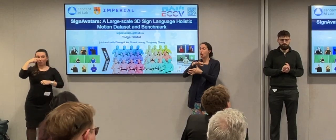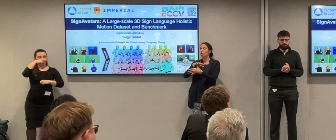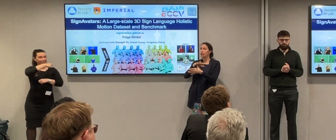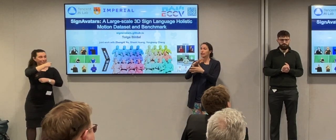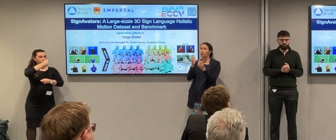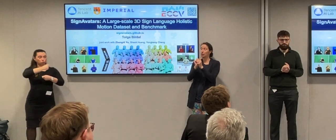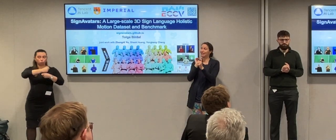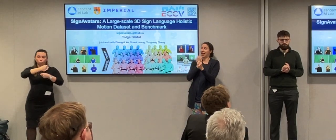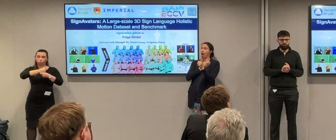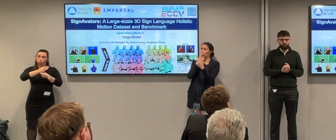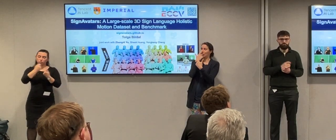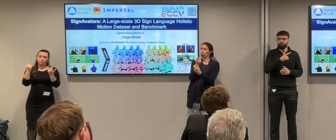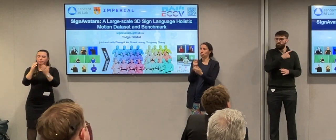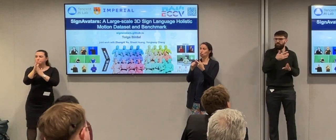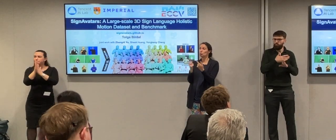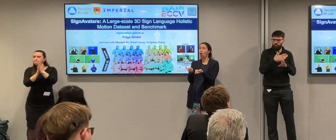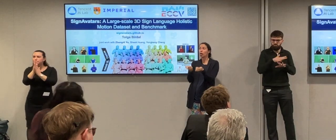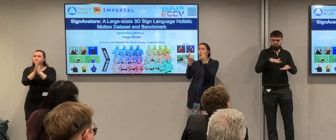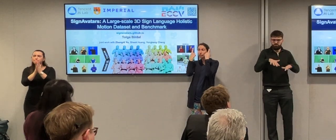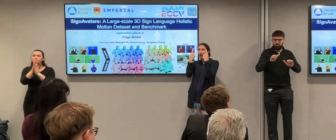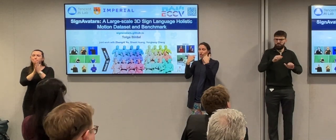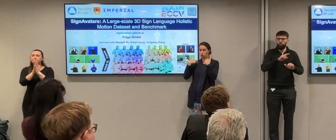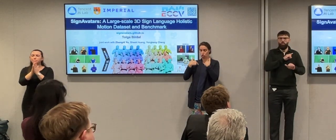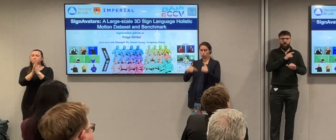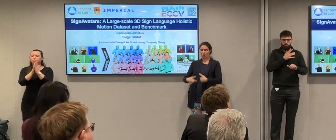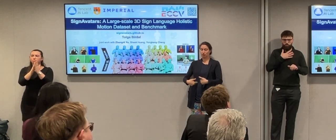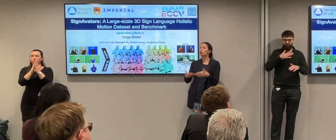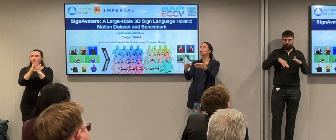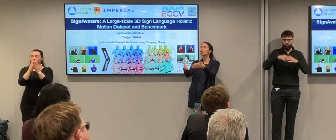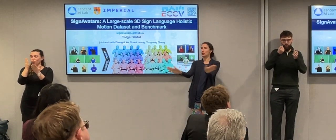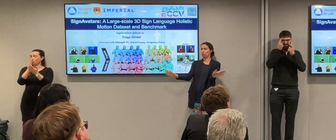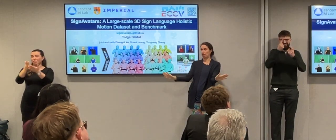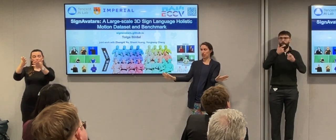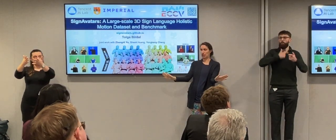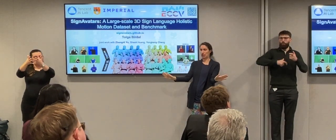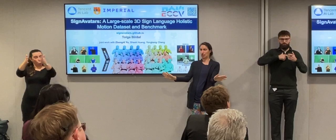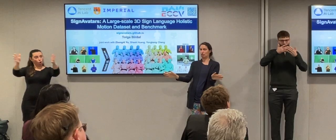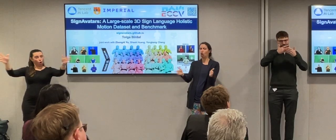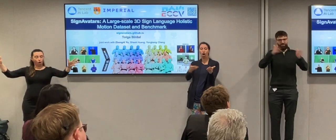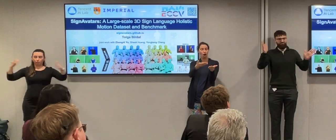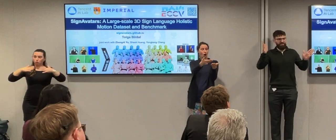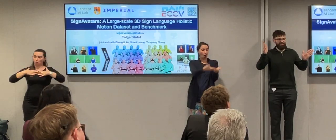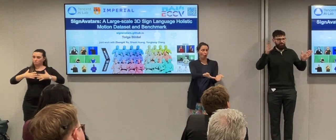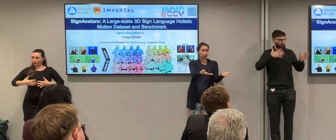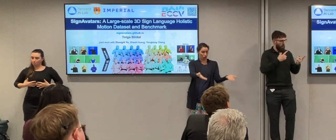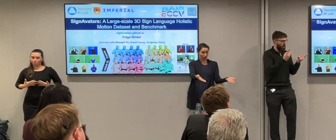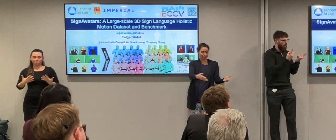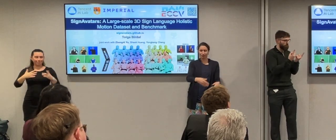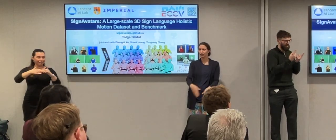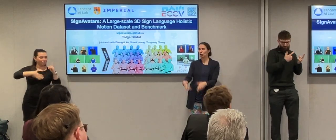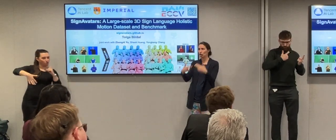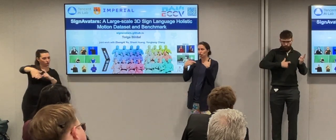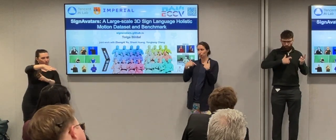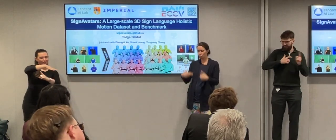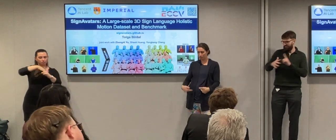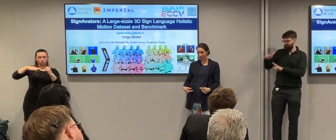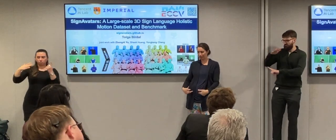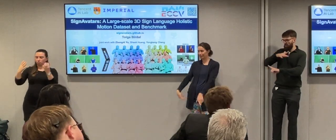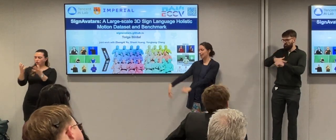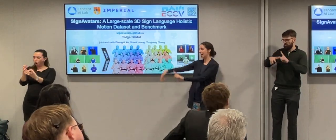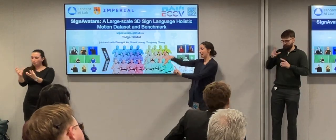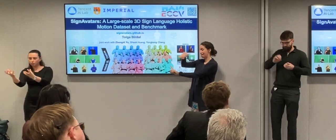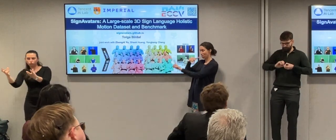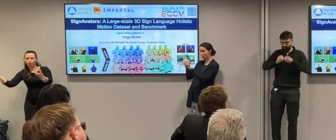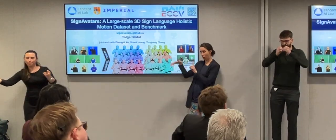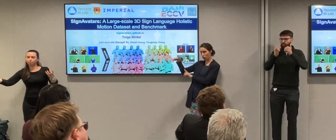our interest to understanding humans in general. Objects, humans, environments, and scenes, right, in 3D and in